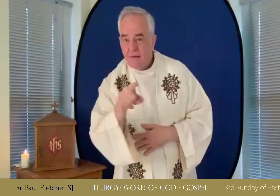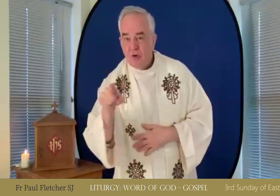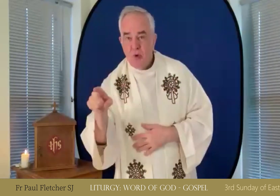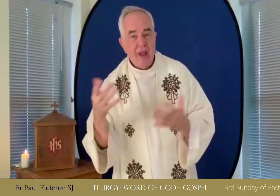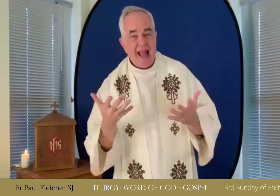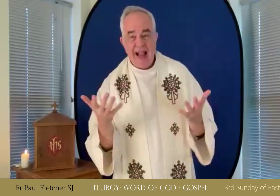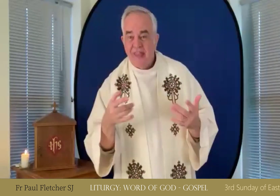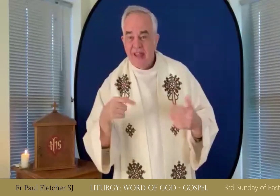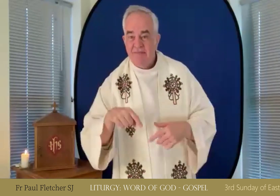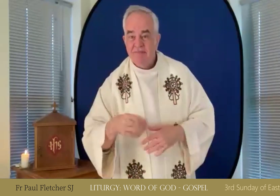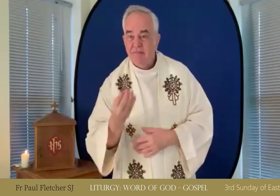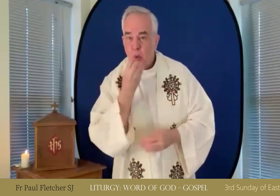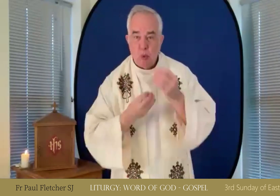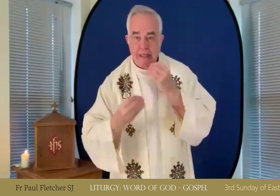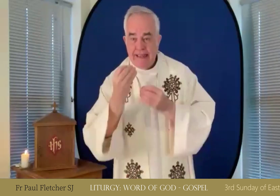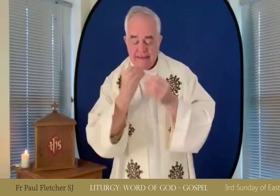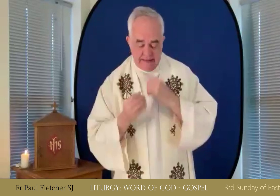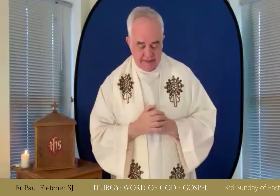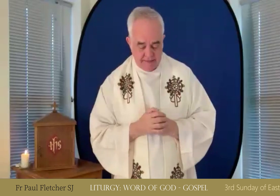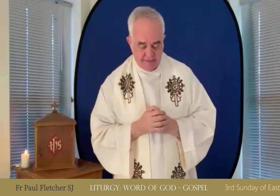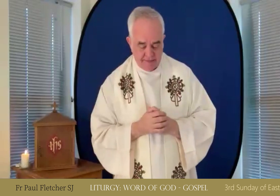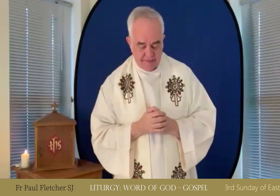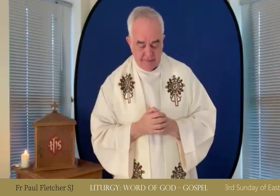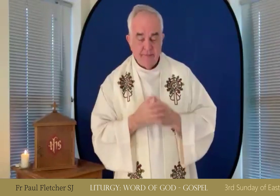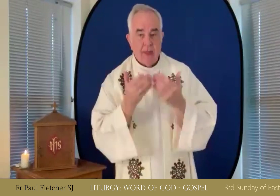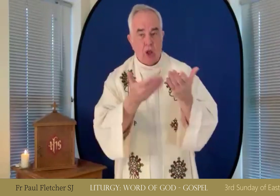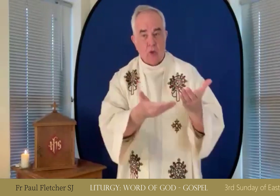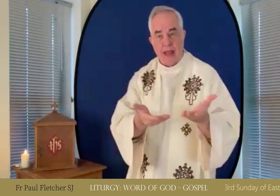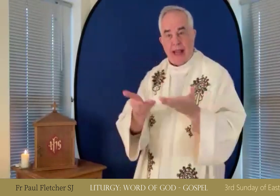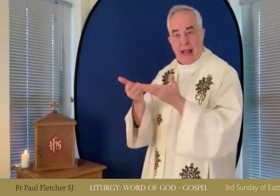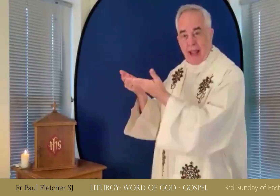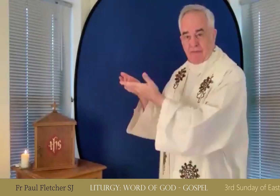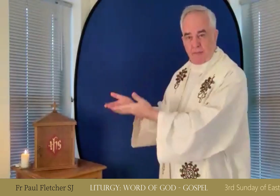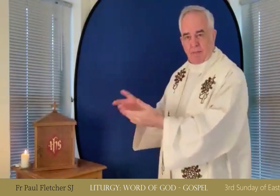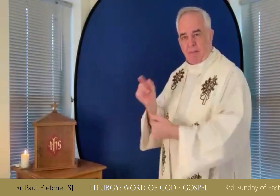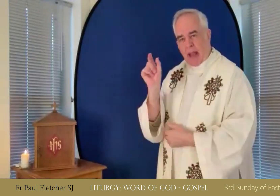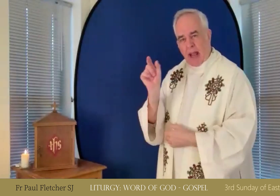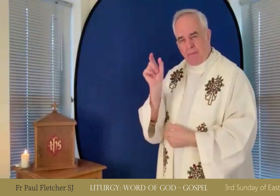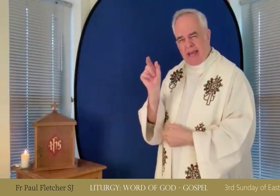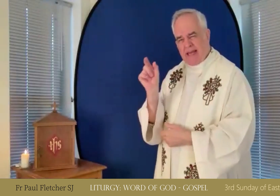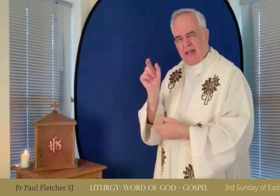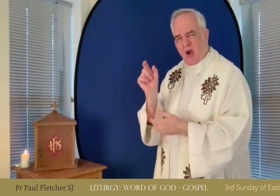have you anything to eat? But they gave him peace